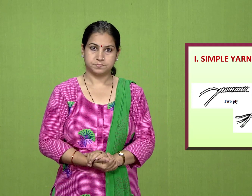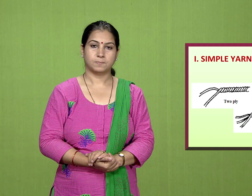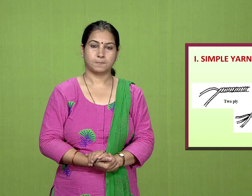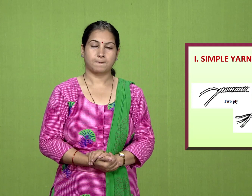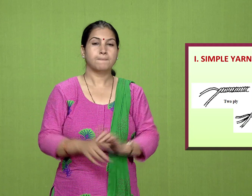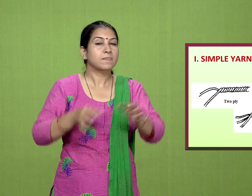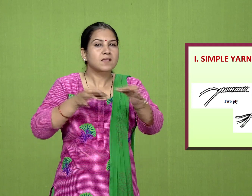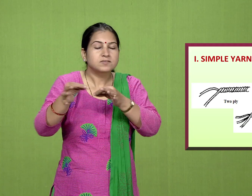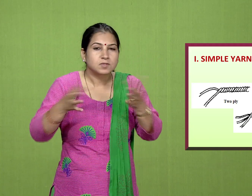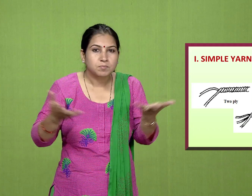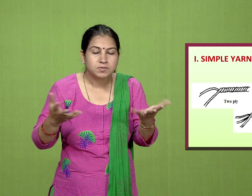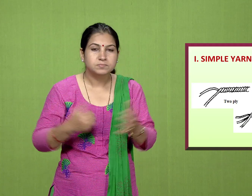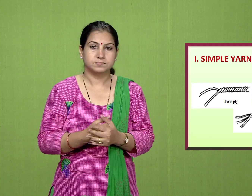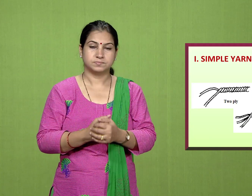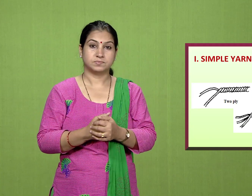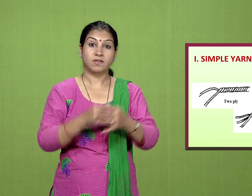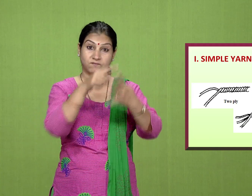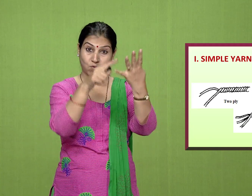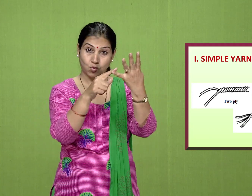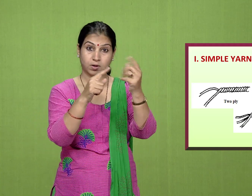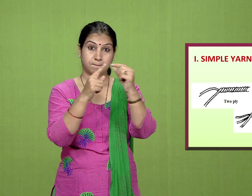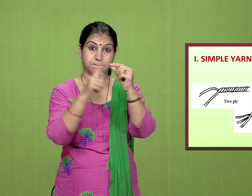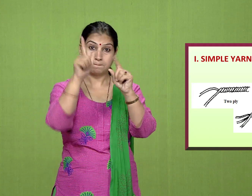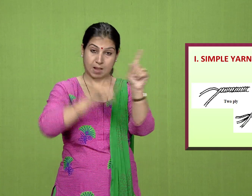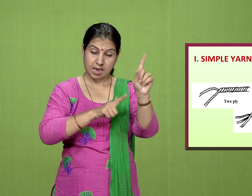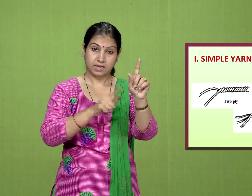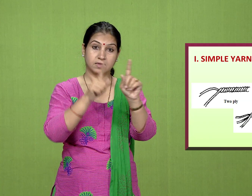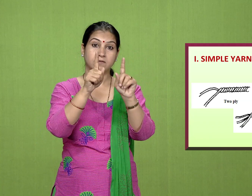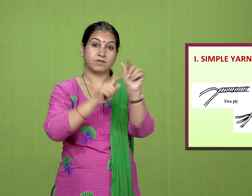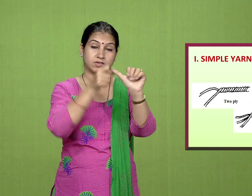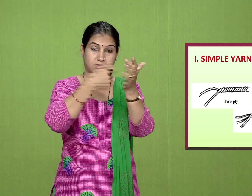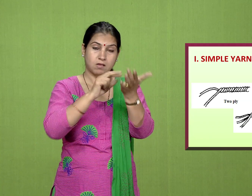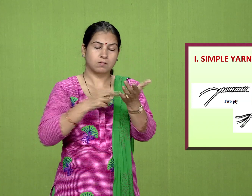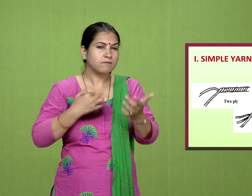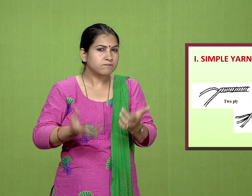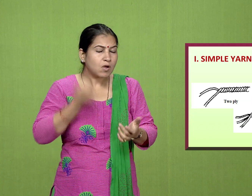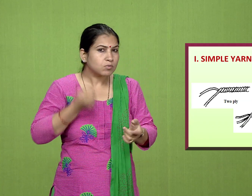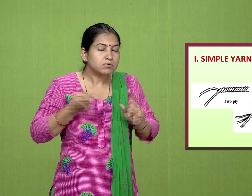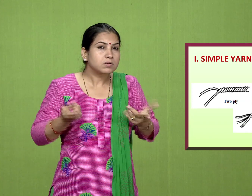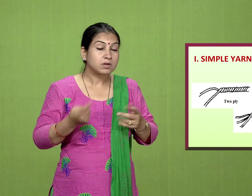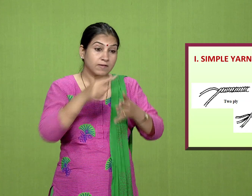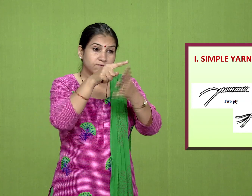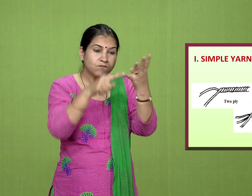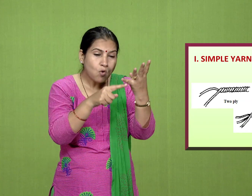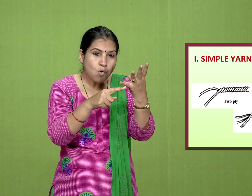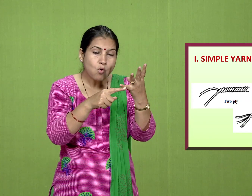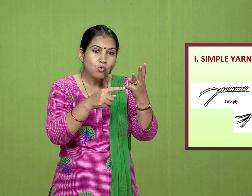An example is a 4-ply yarn. On twisting it, we find that it is made up of 4 strands of